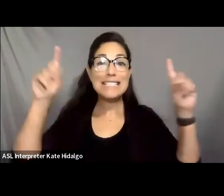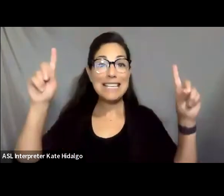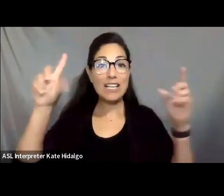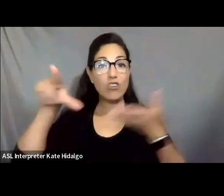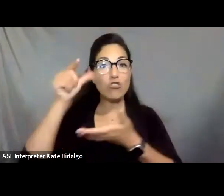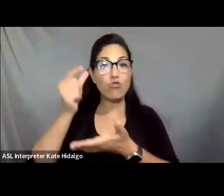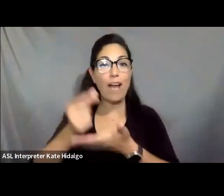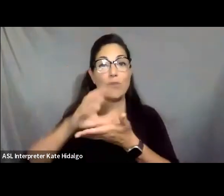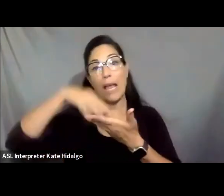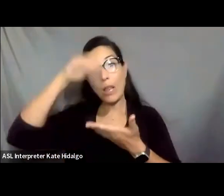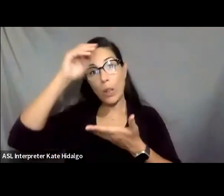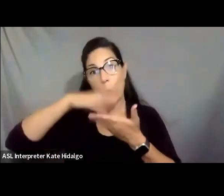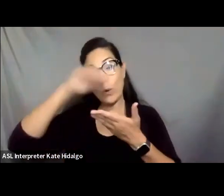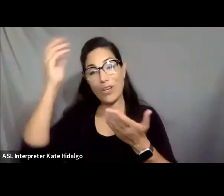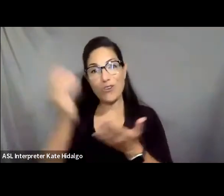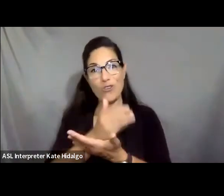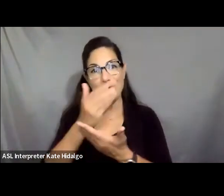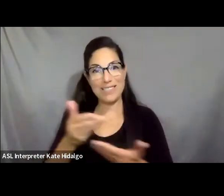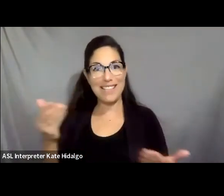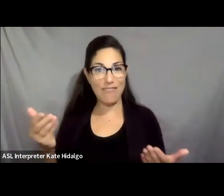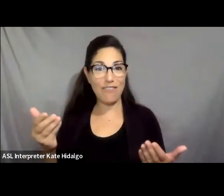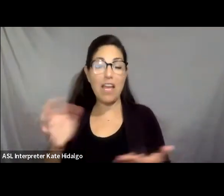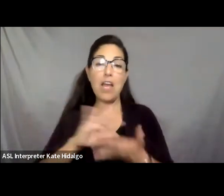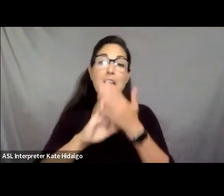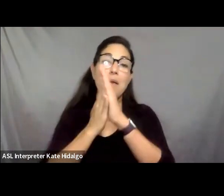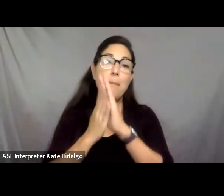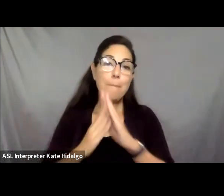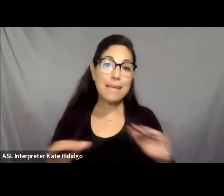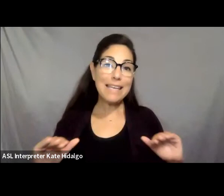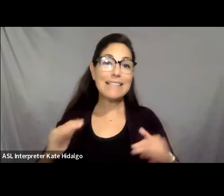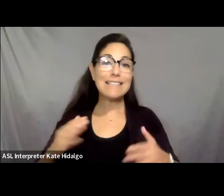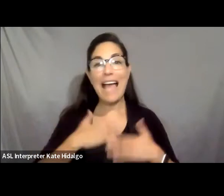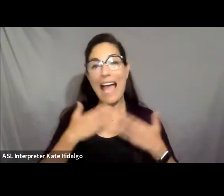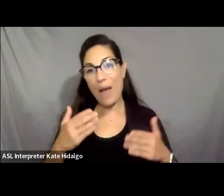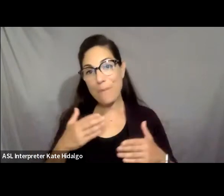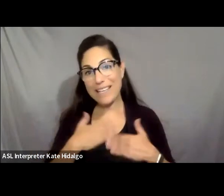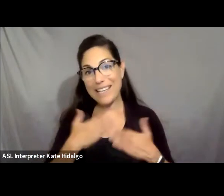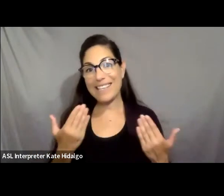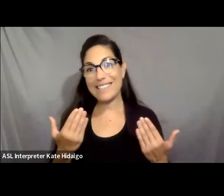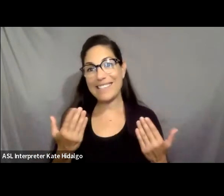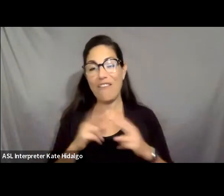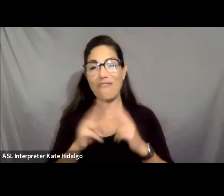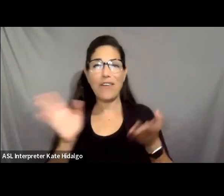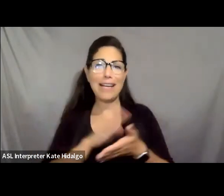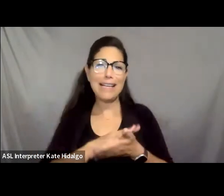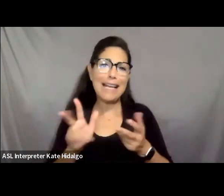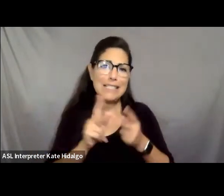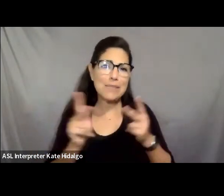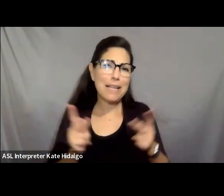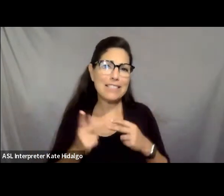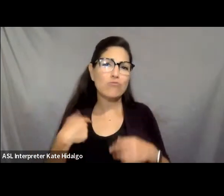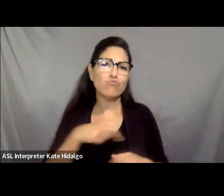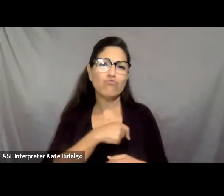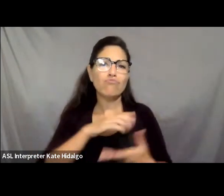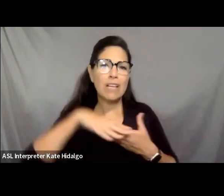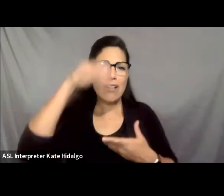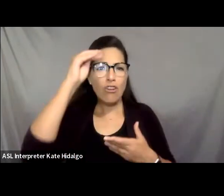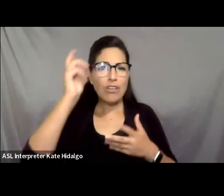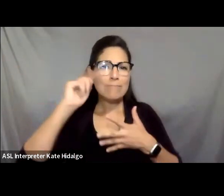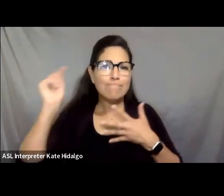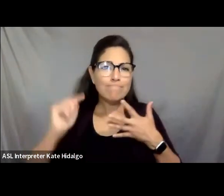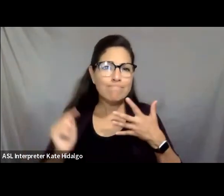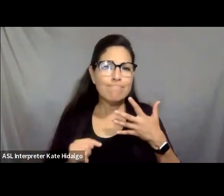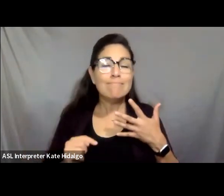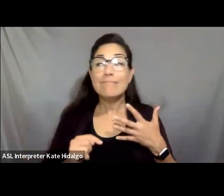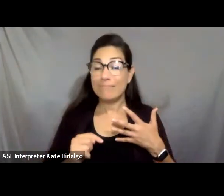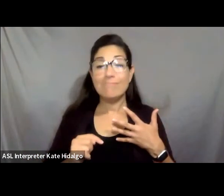new things. It's peace and happiness. It's a very nice place where we learn a lot of things more than